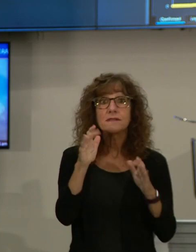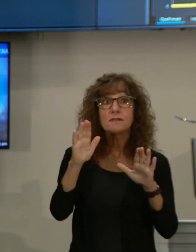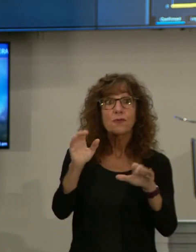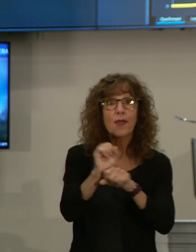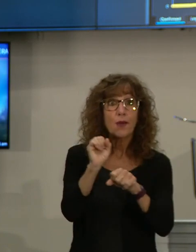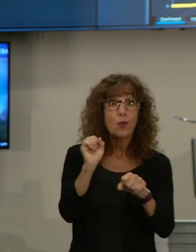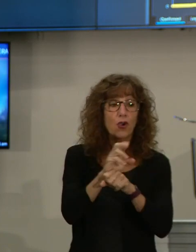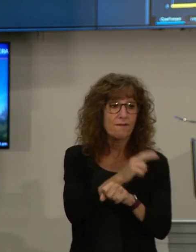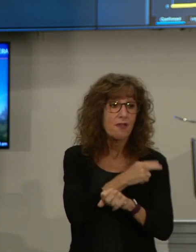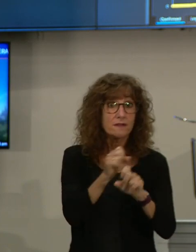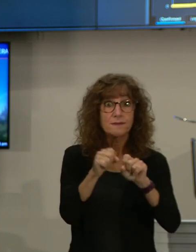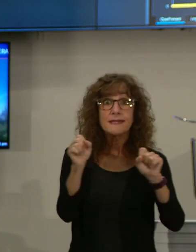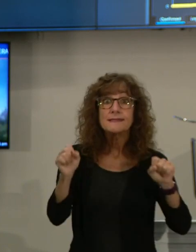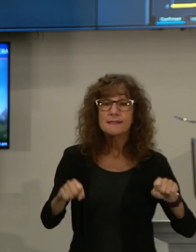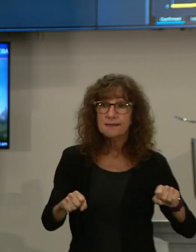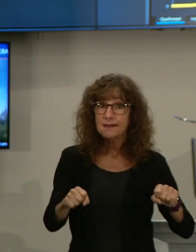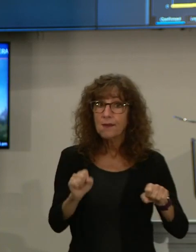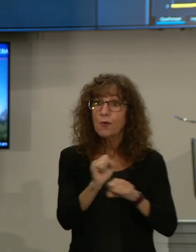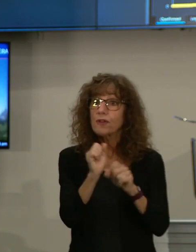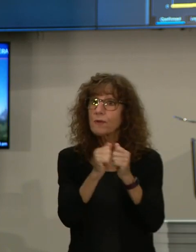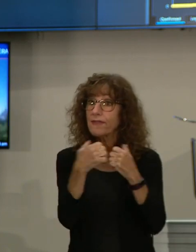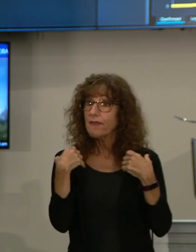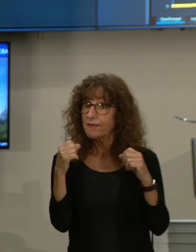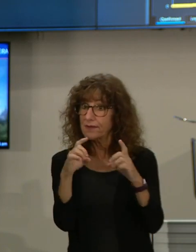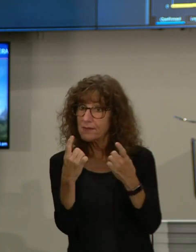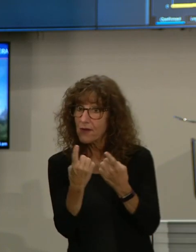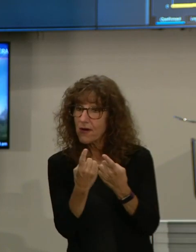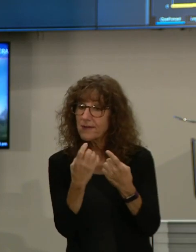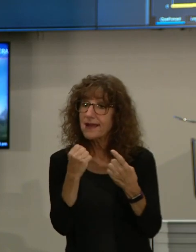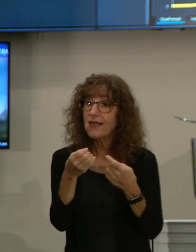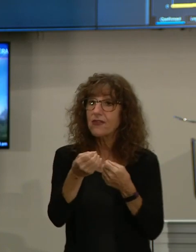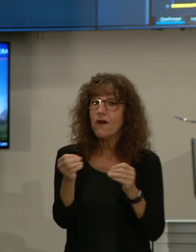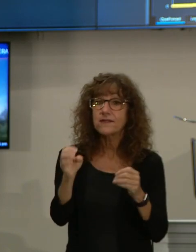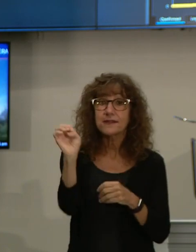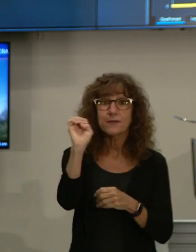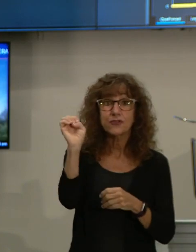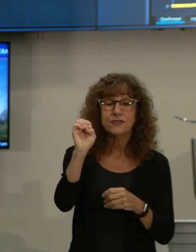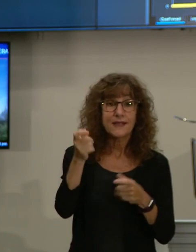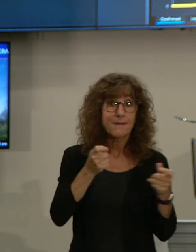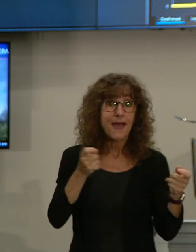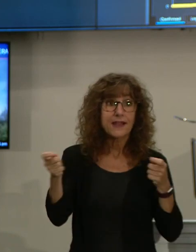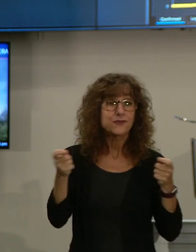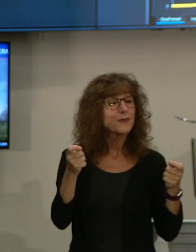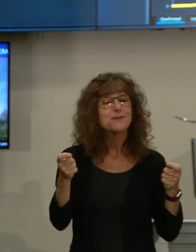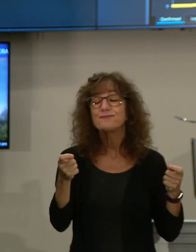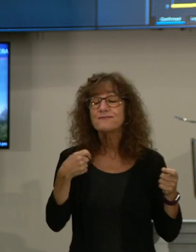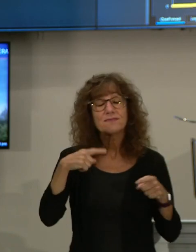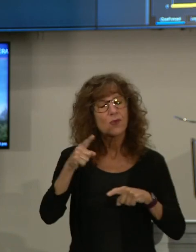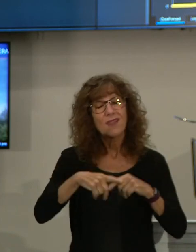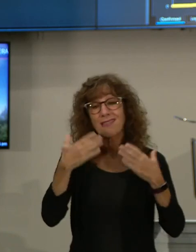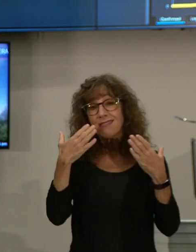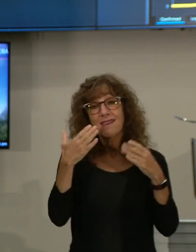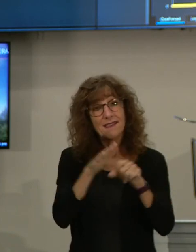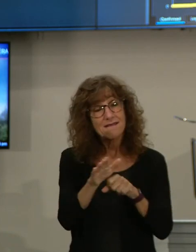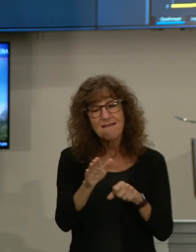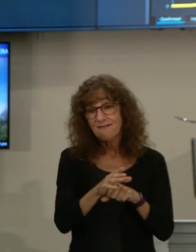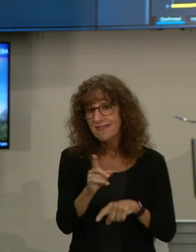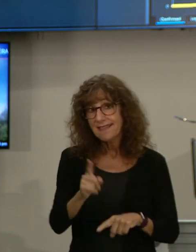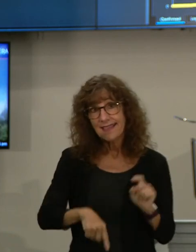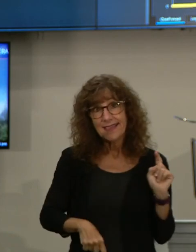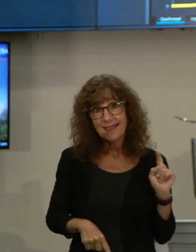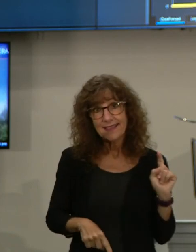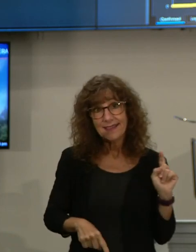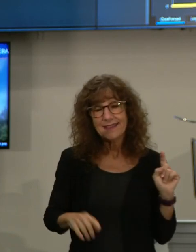our hospital systems working with the health department and the Office of Emergency Management, and we can't thank them enough.